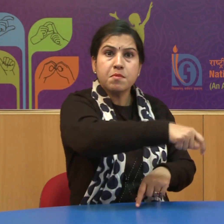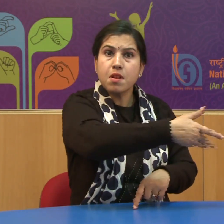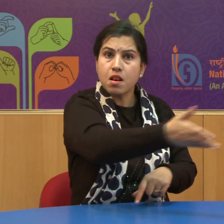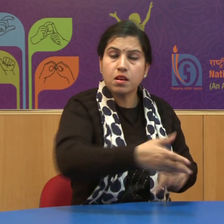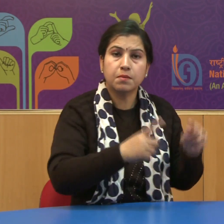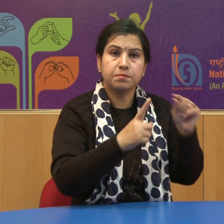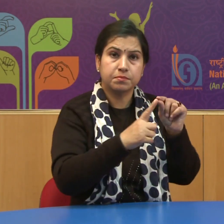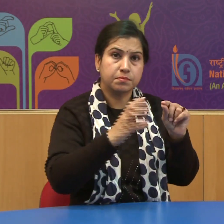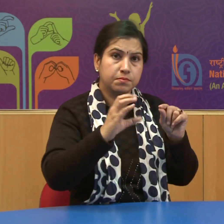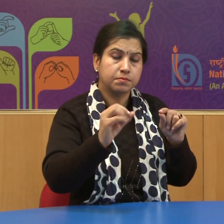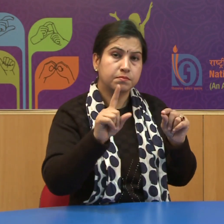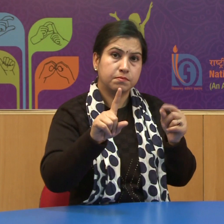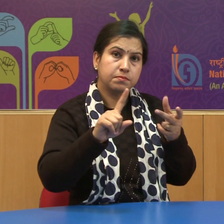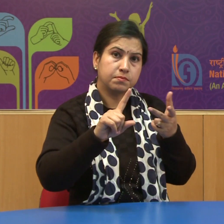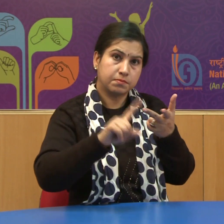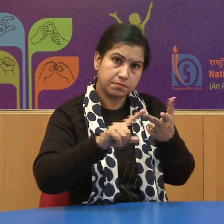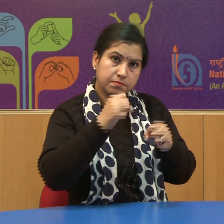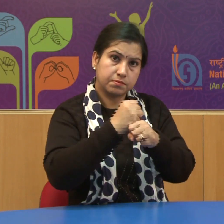They also rebelled.